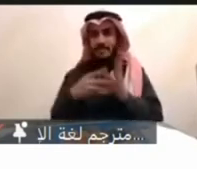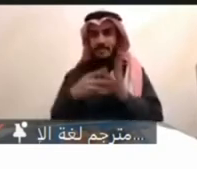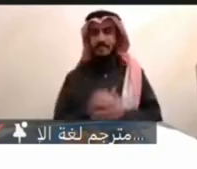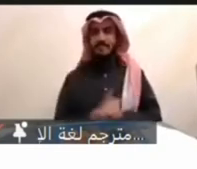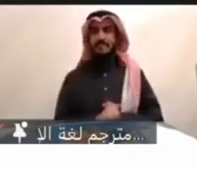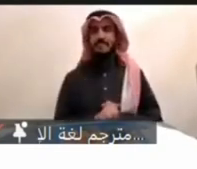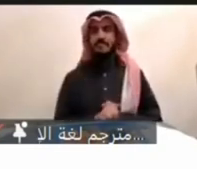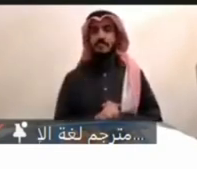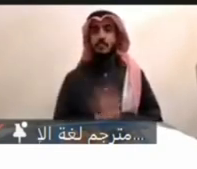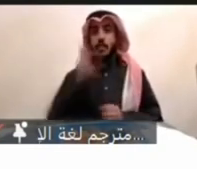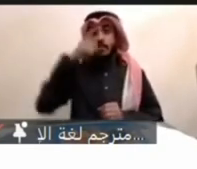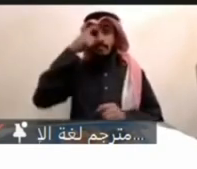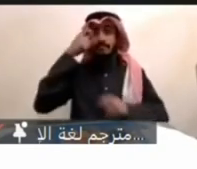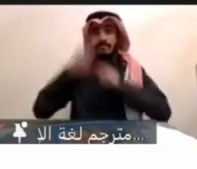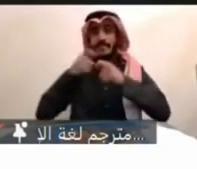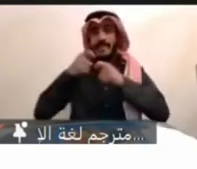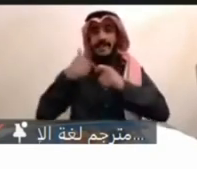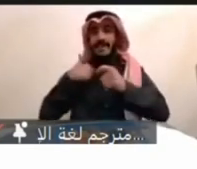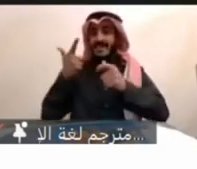complete without